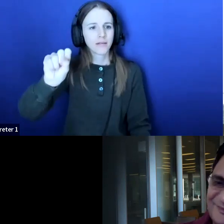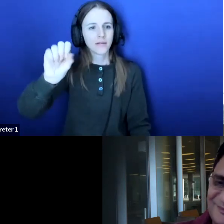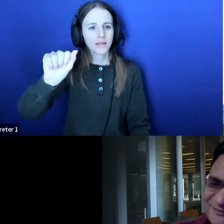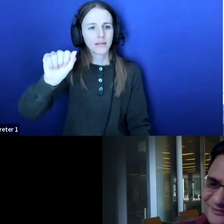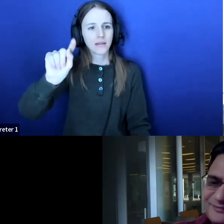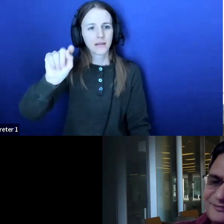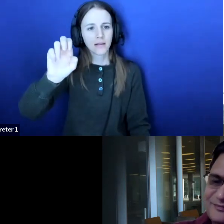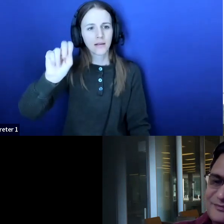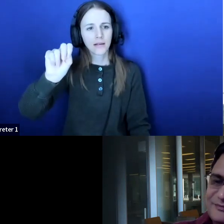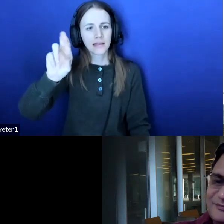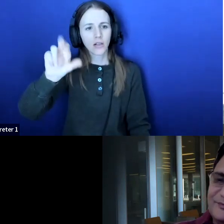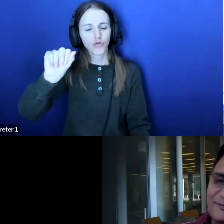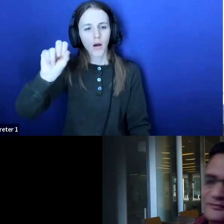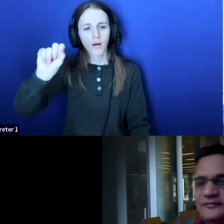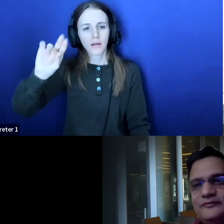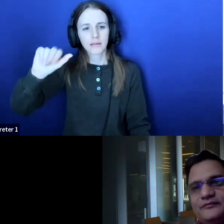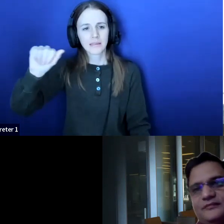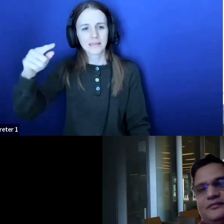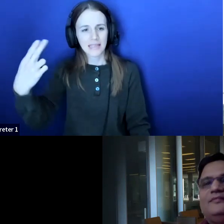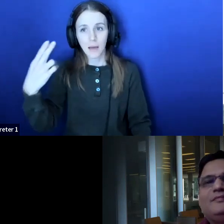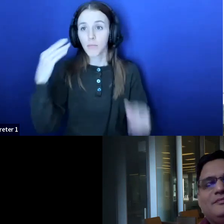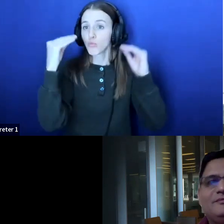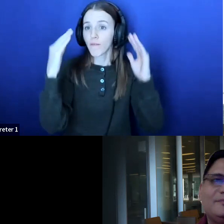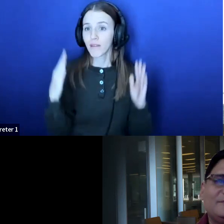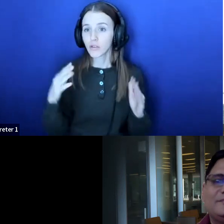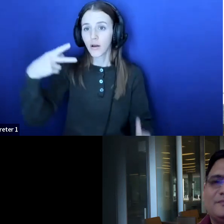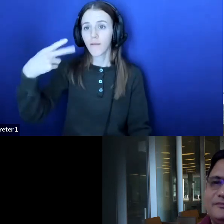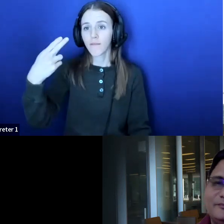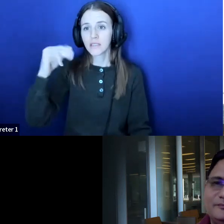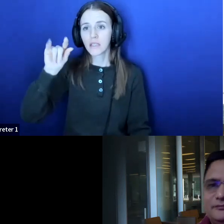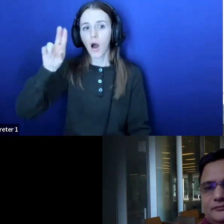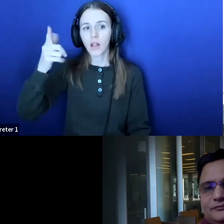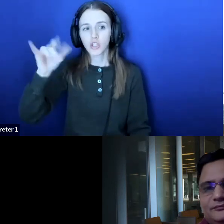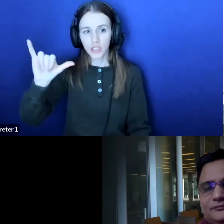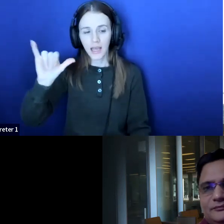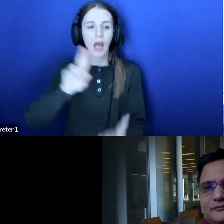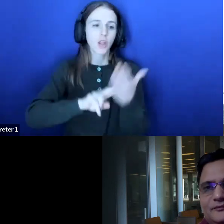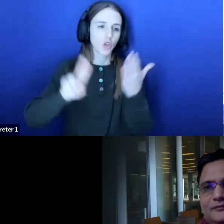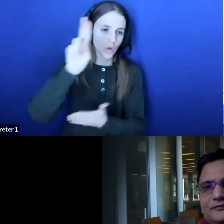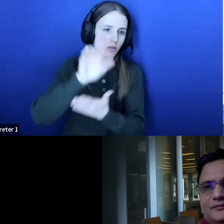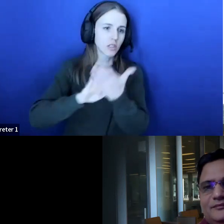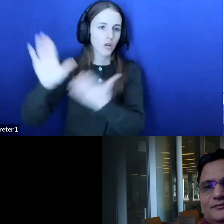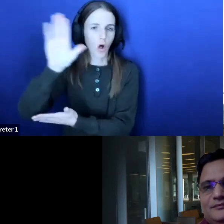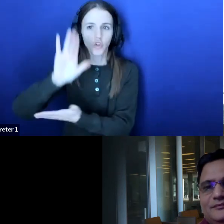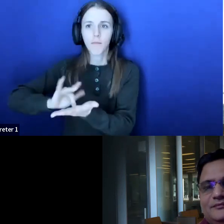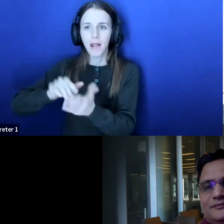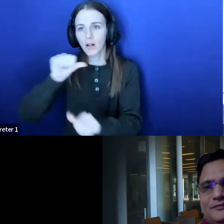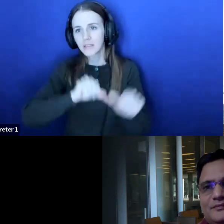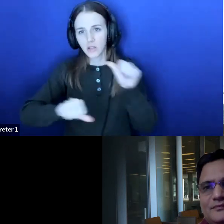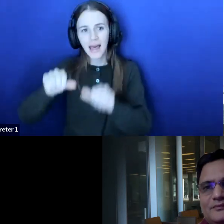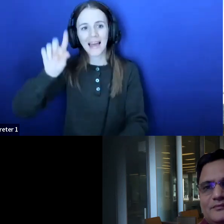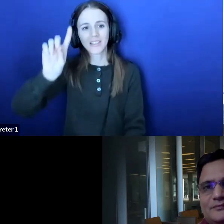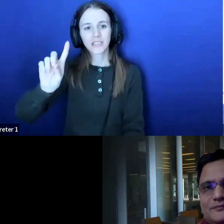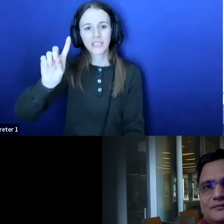professor of physiology at the University College of Medical Sciences at GTB Hospital in